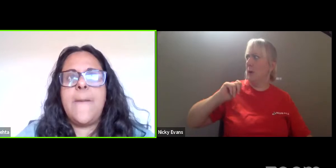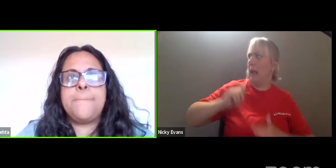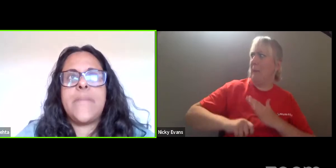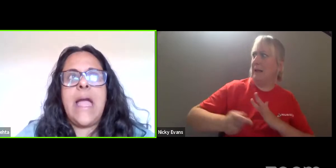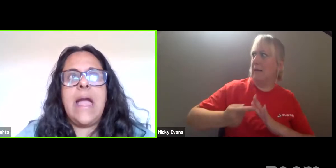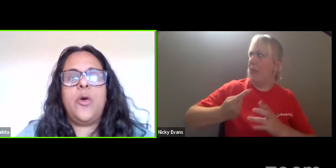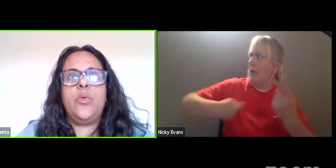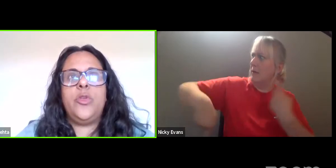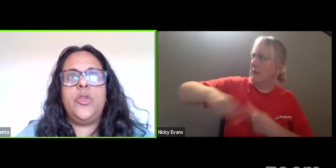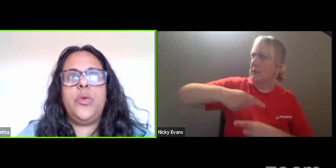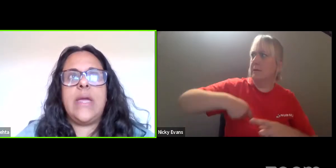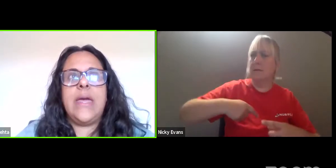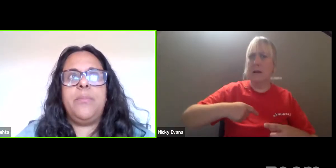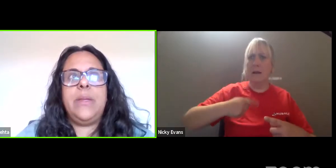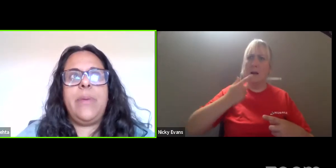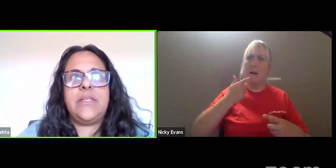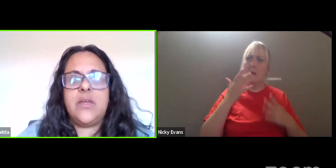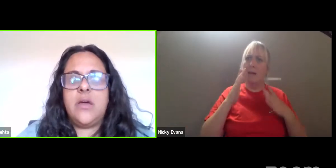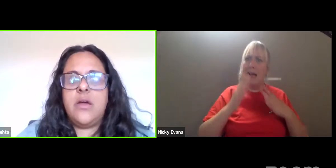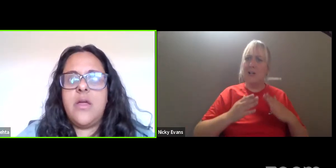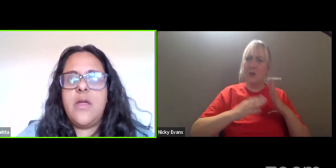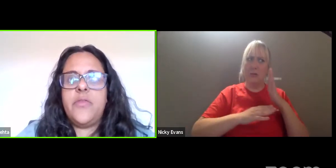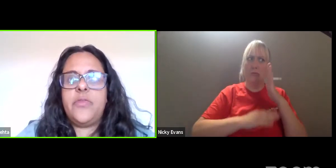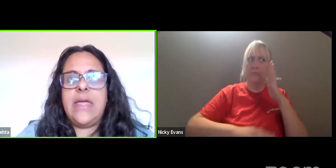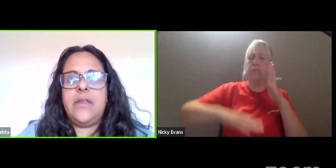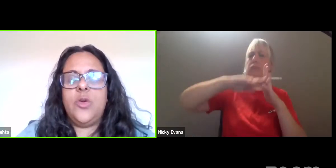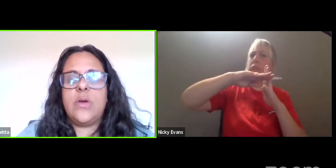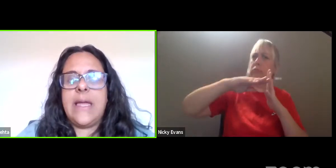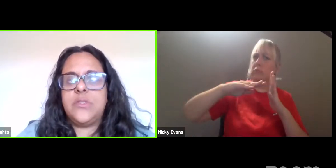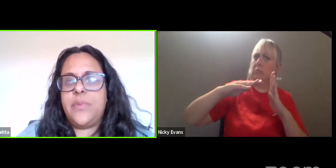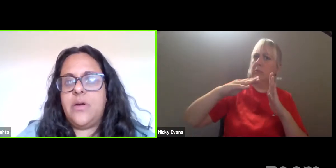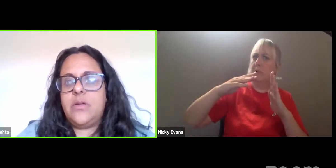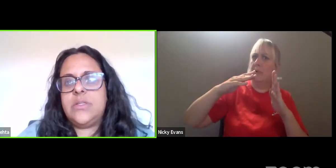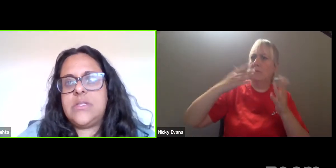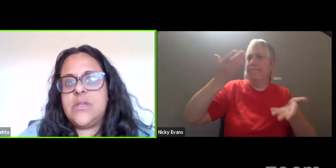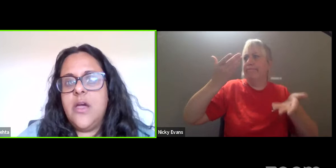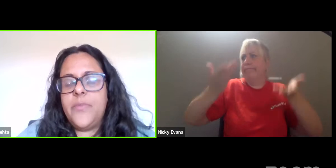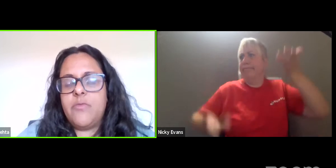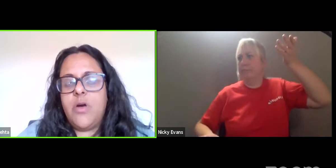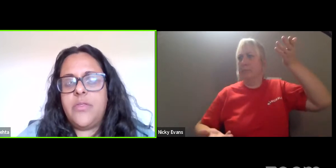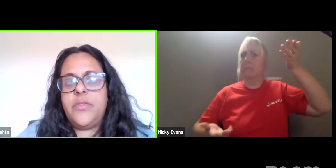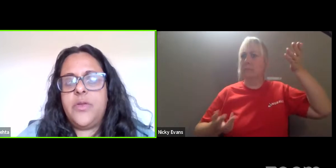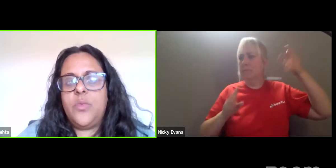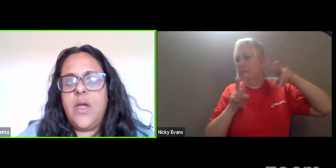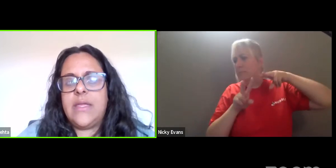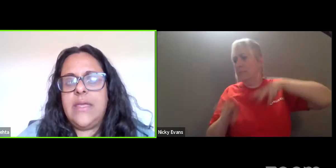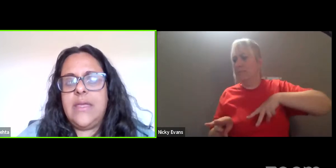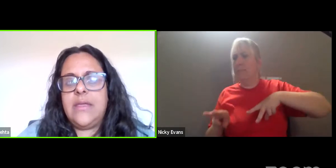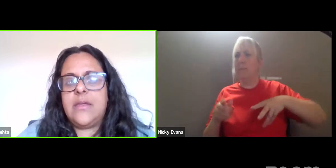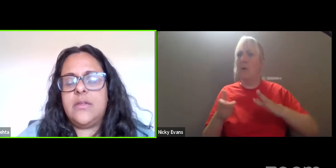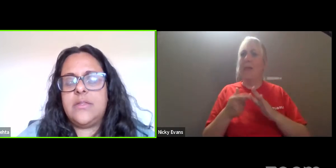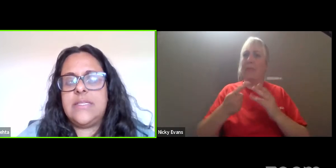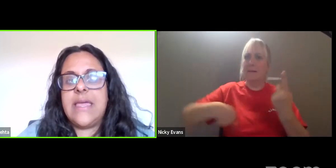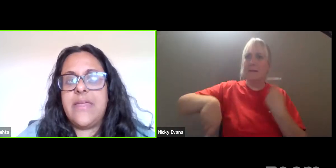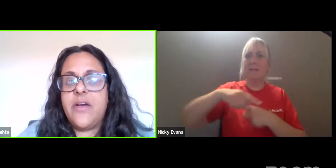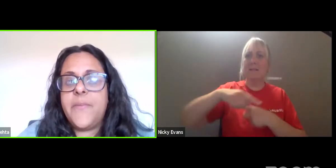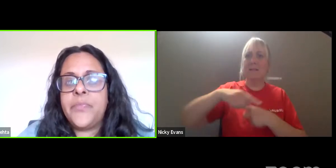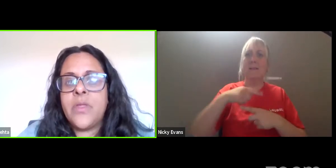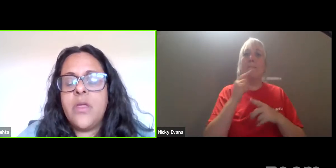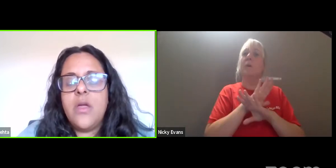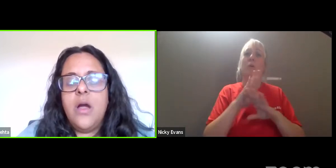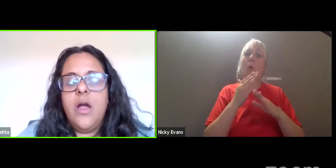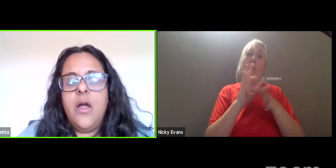and how you can be better than your counterparts, rather than working